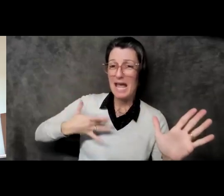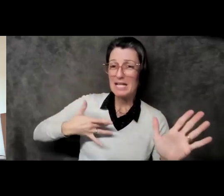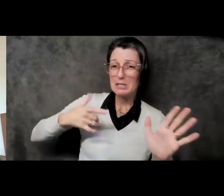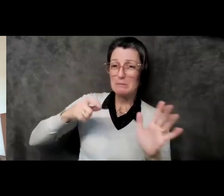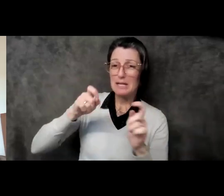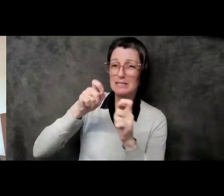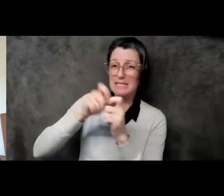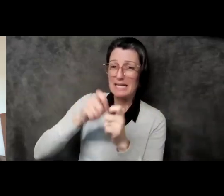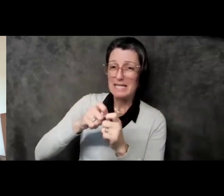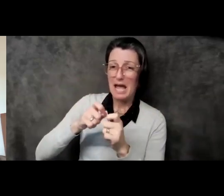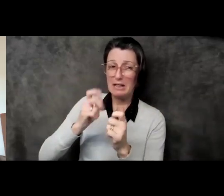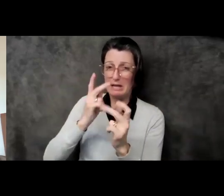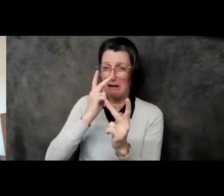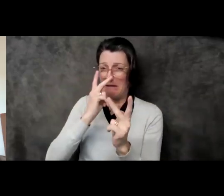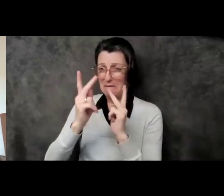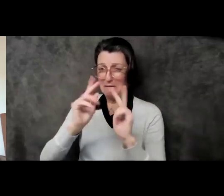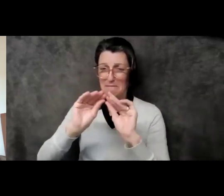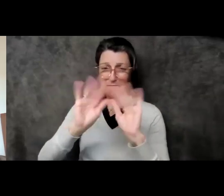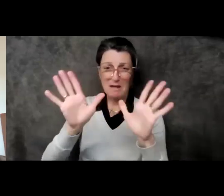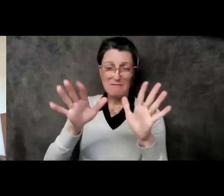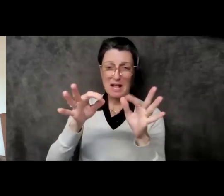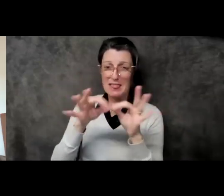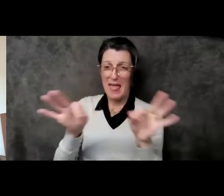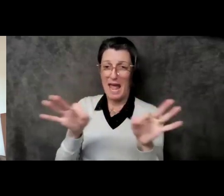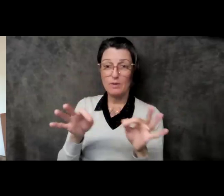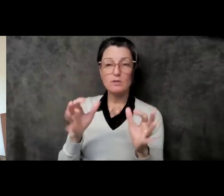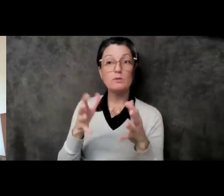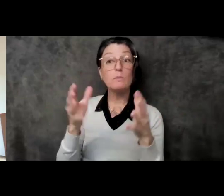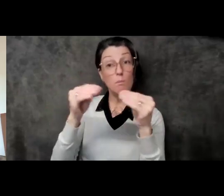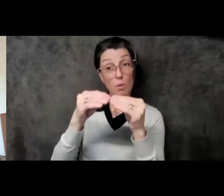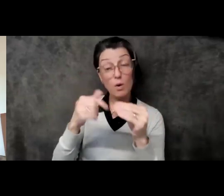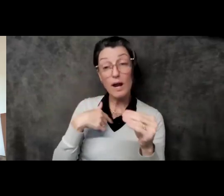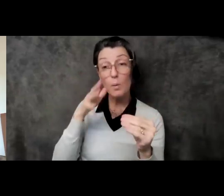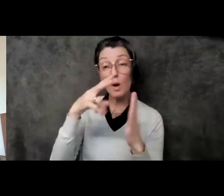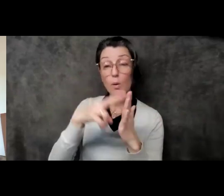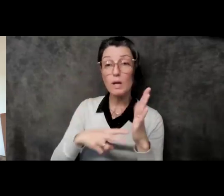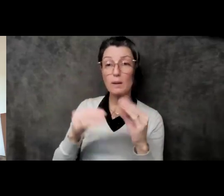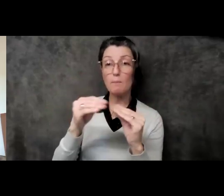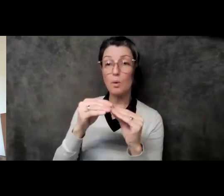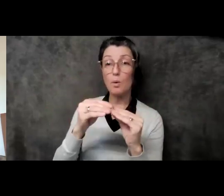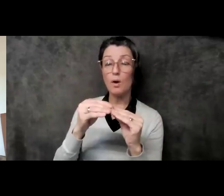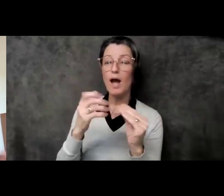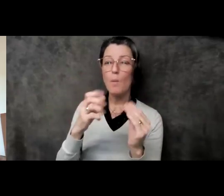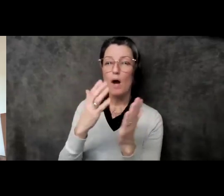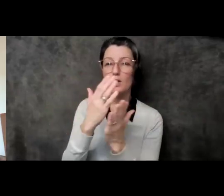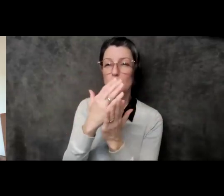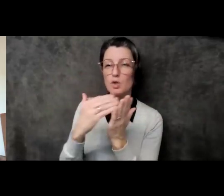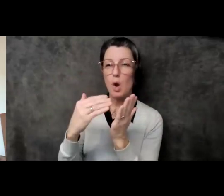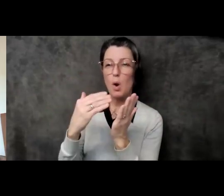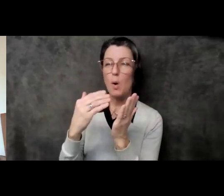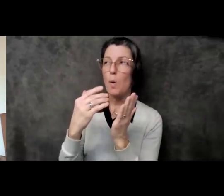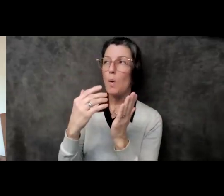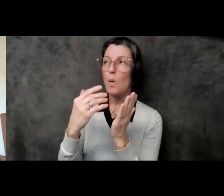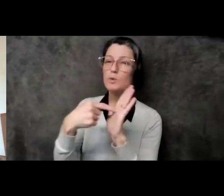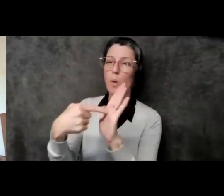So there's more. There's a whole, I'll just read an excerpt of it because I just wanted to kind of convey